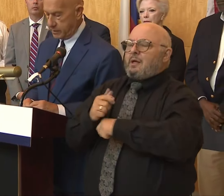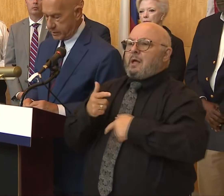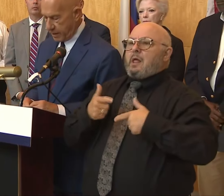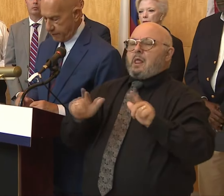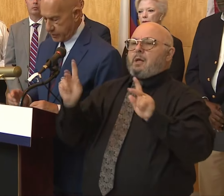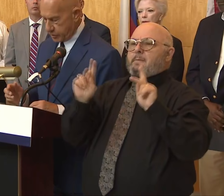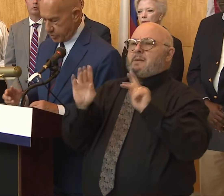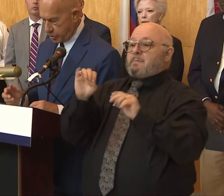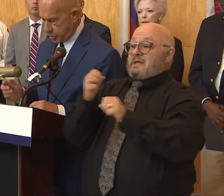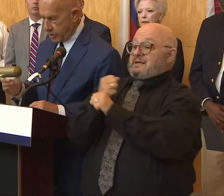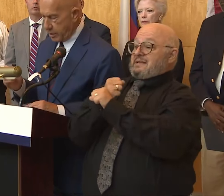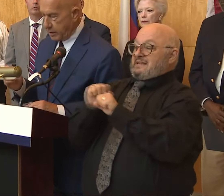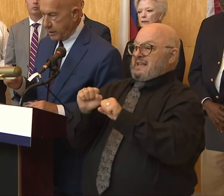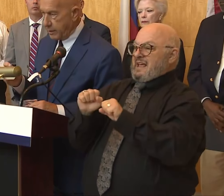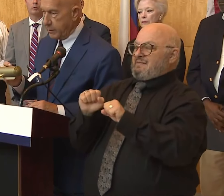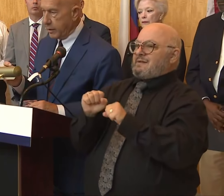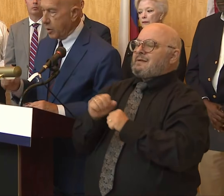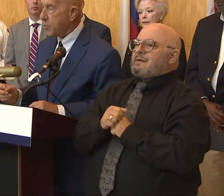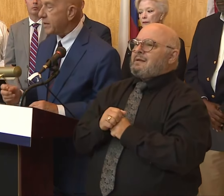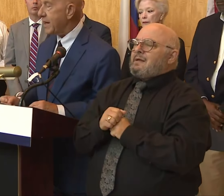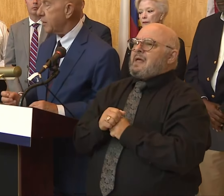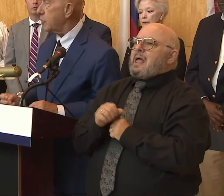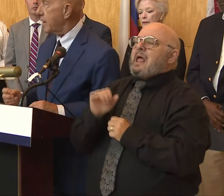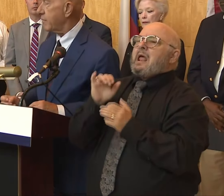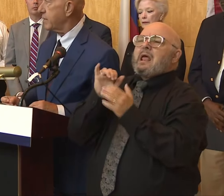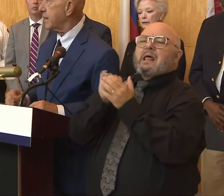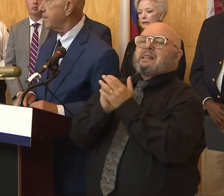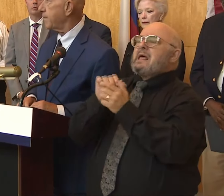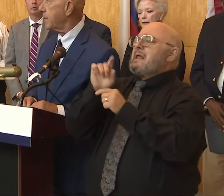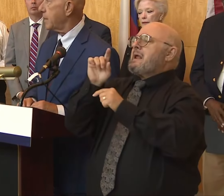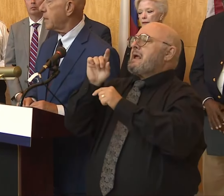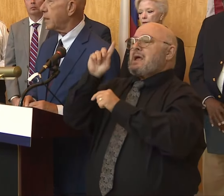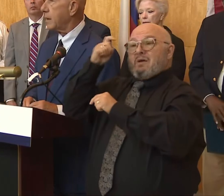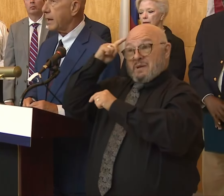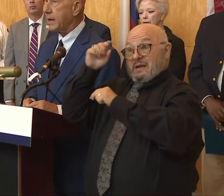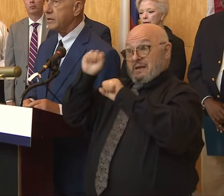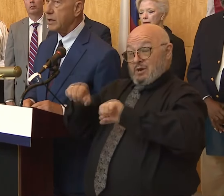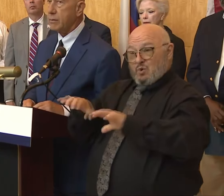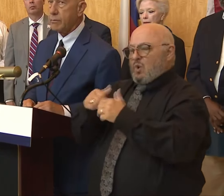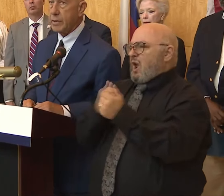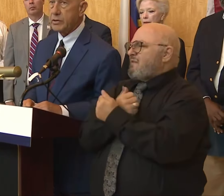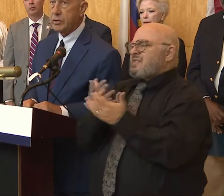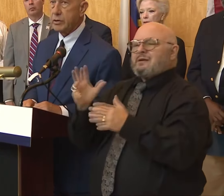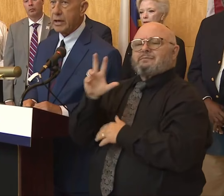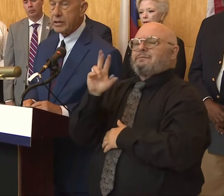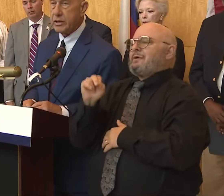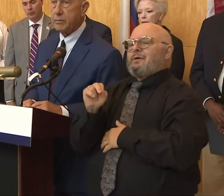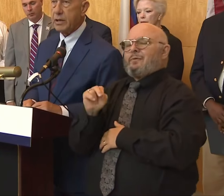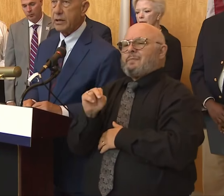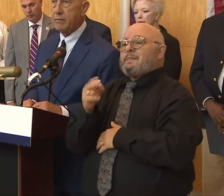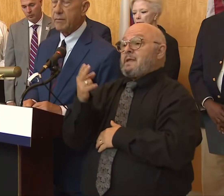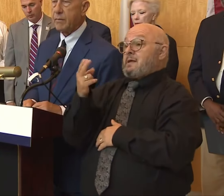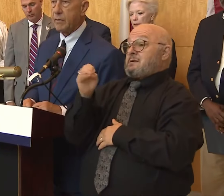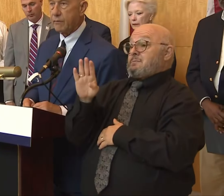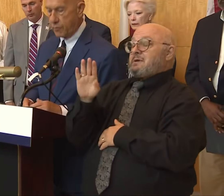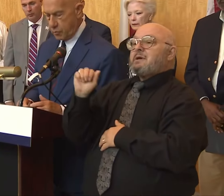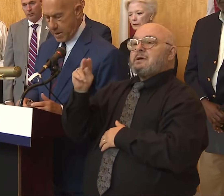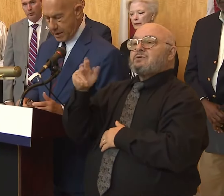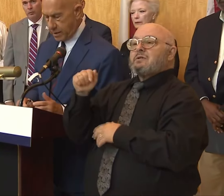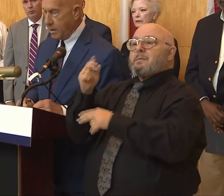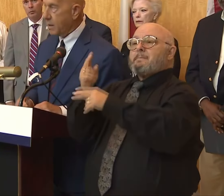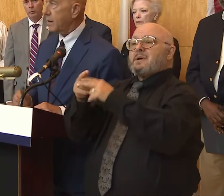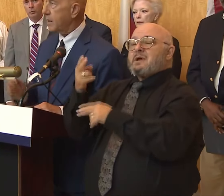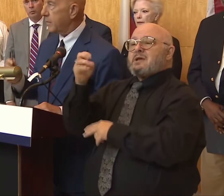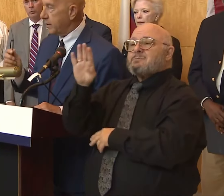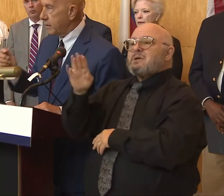be safe and secure. And government can't do everything. Angela mentioned HEB, the food